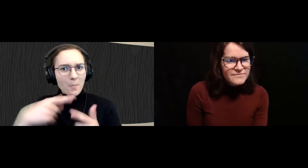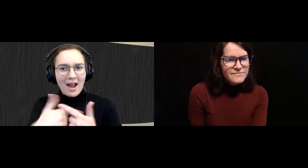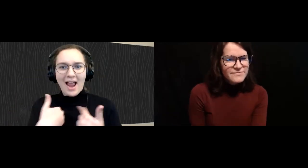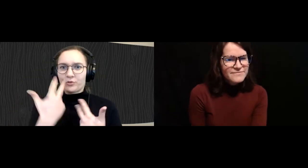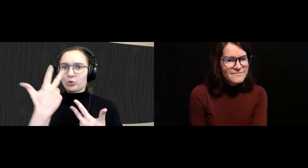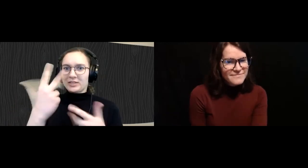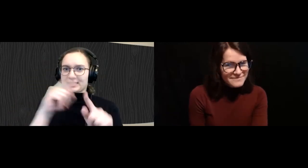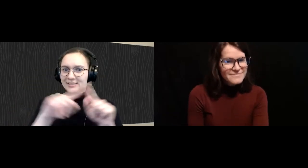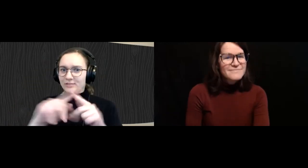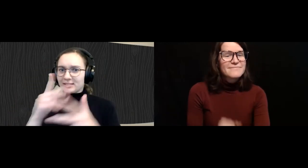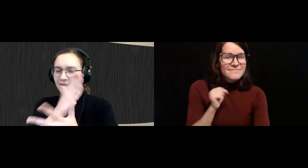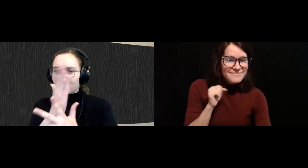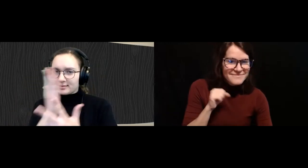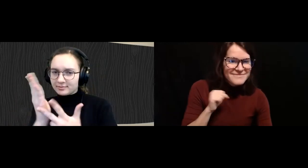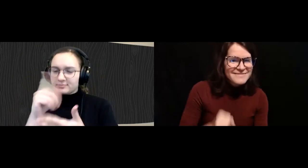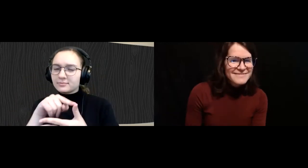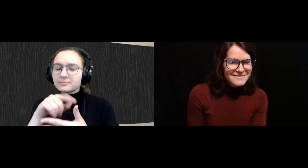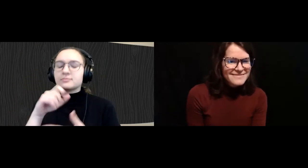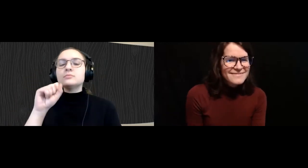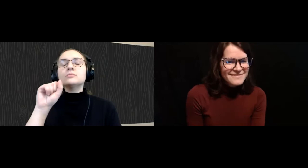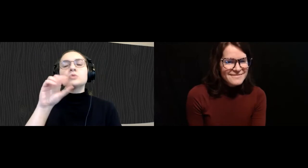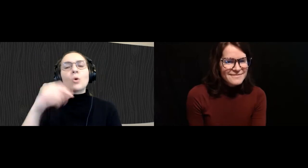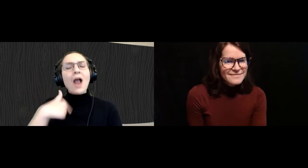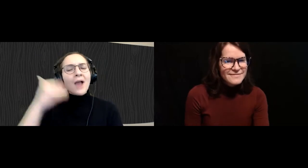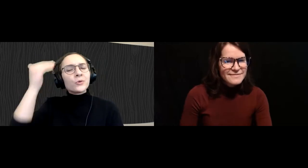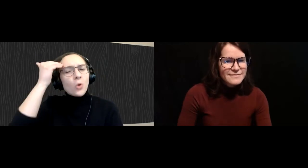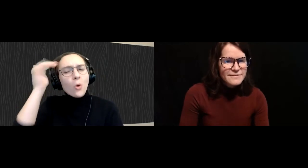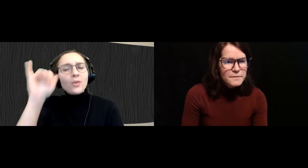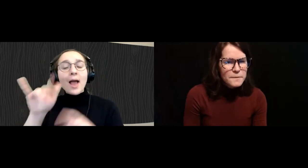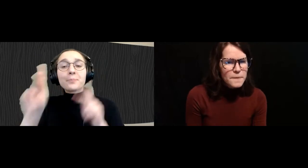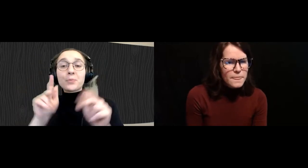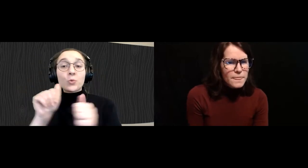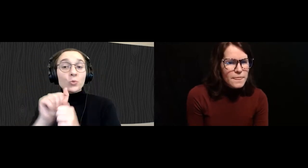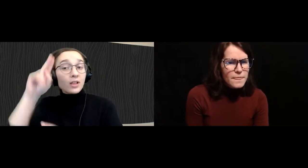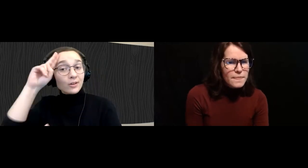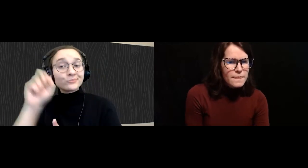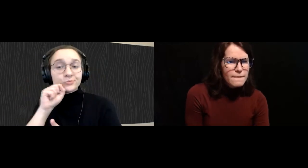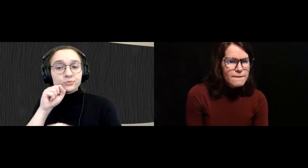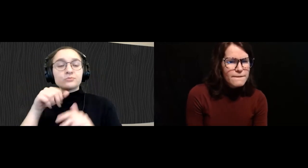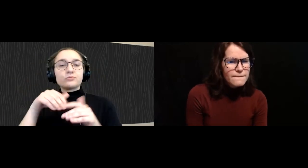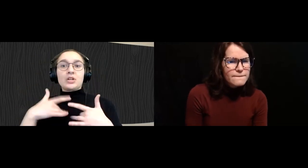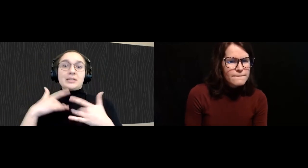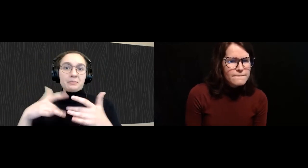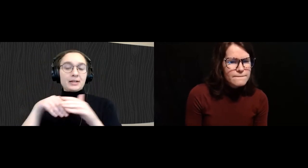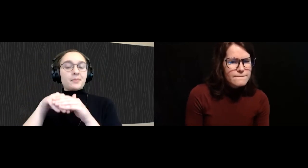Mm-hmm. So that's really interesting. I did not know there were three different levels. So I know people with Usher